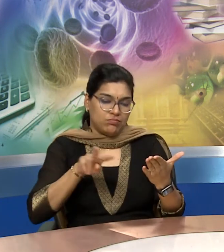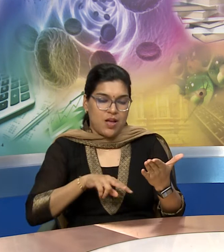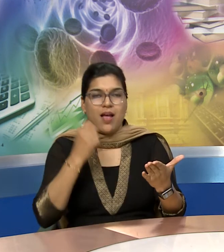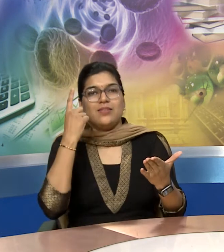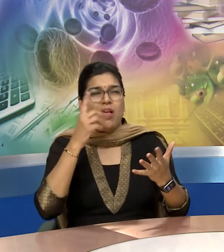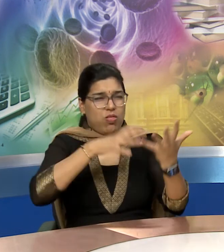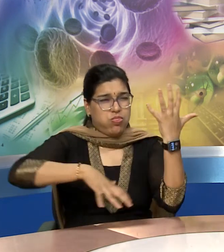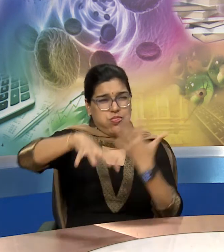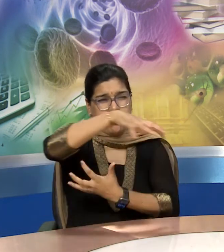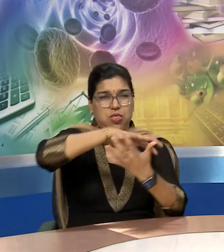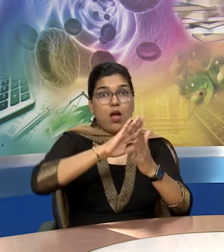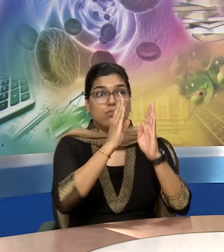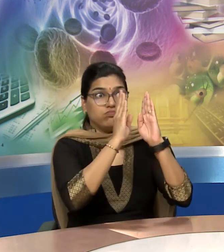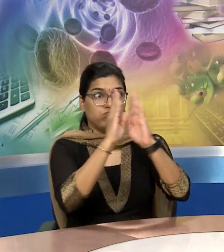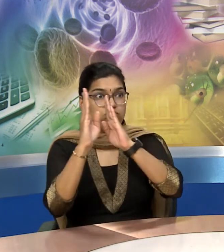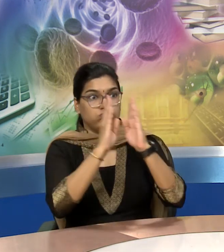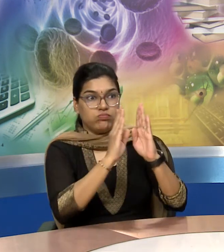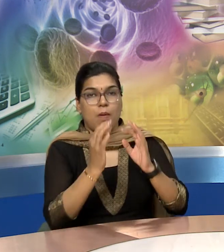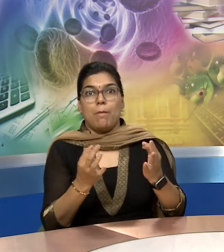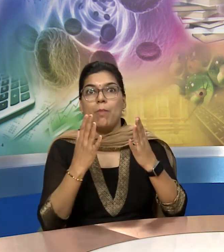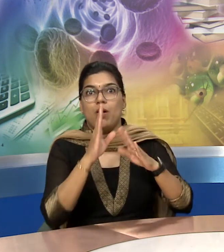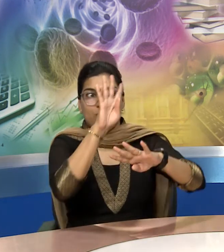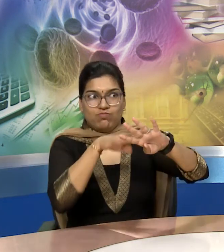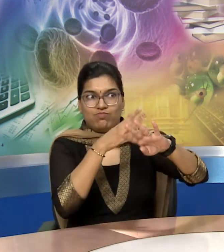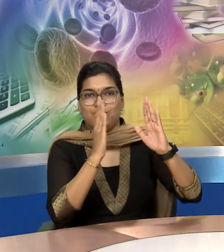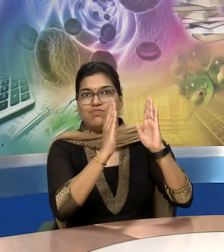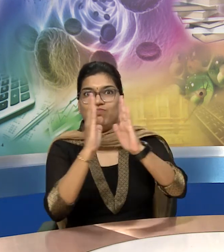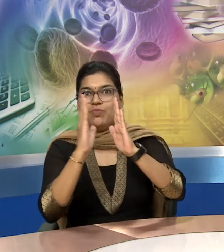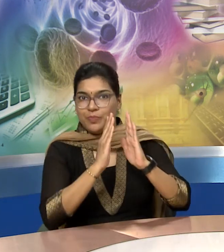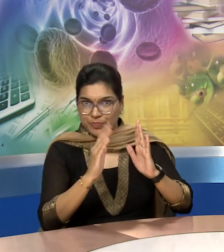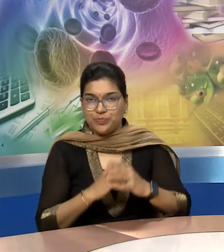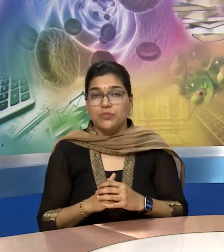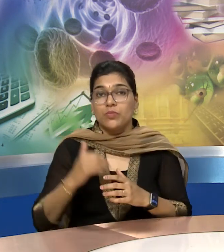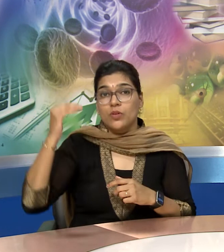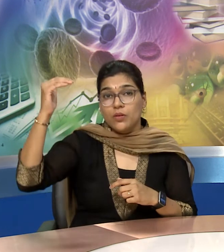and people can come and search their book easily, in an easy way.